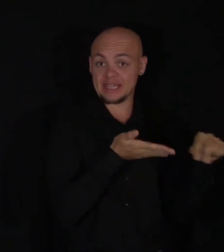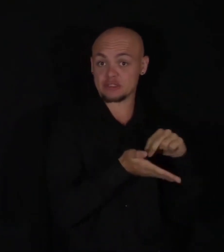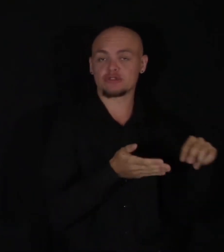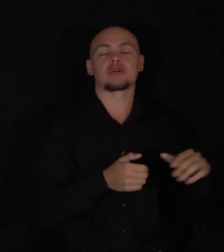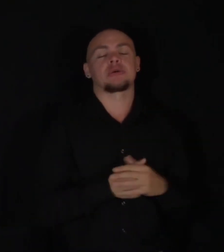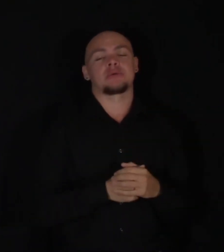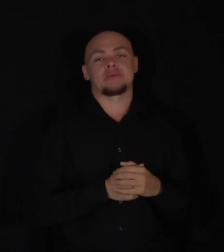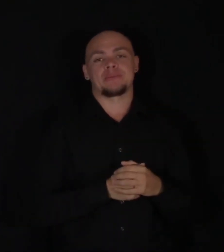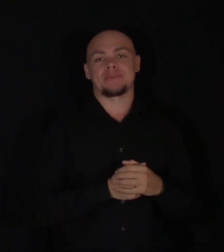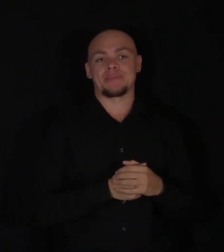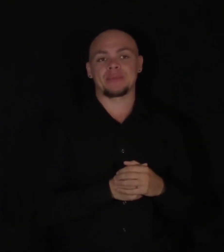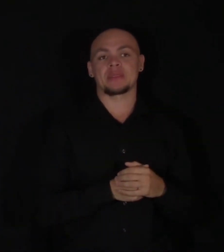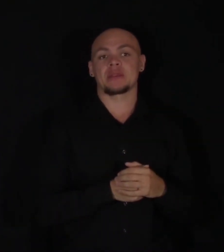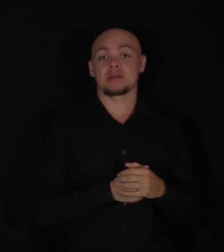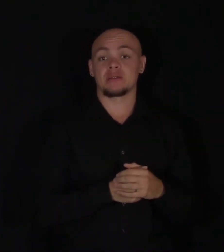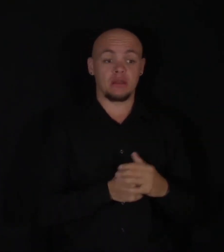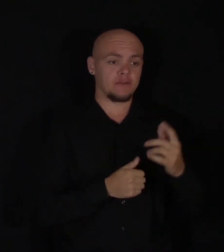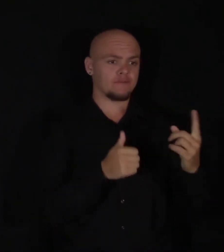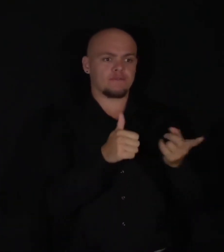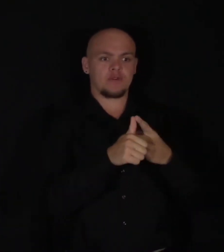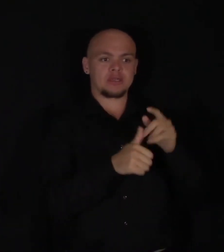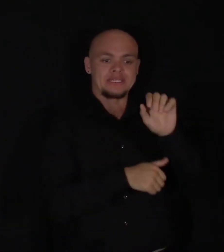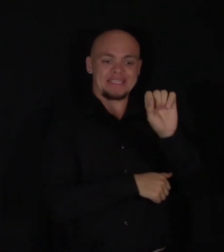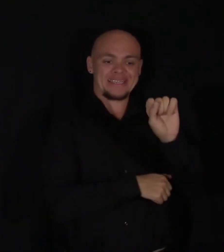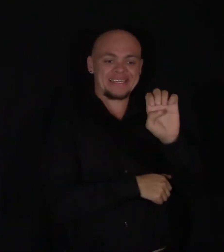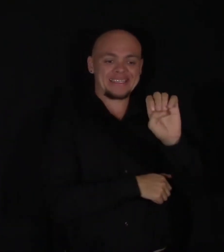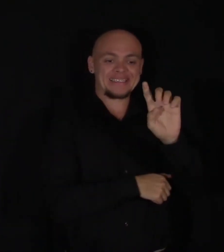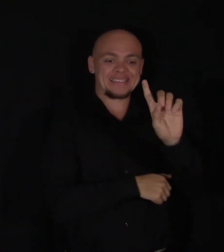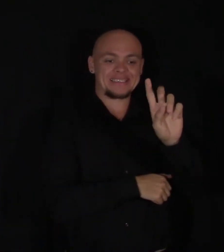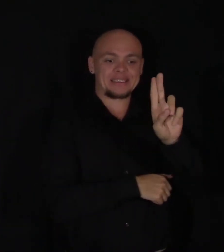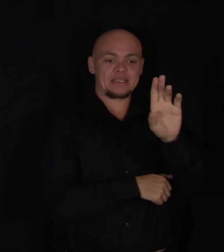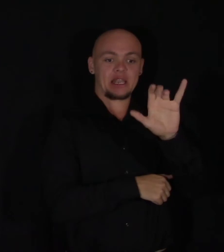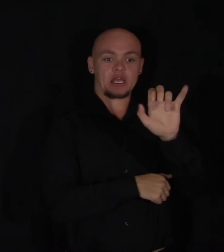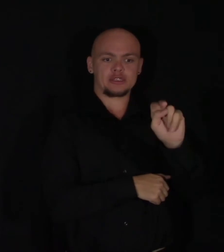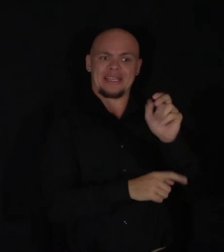first started seeing seduction as a valuable life skill.